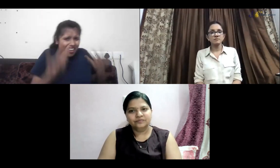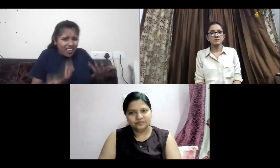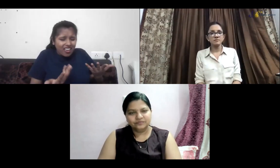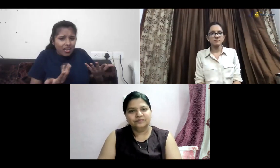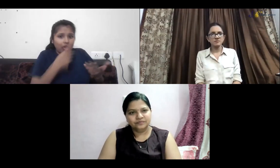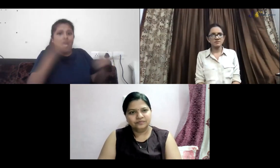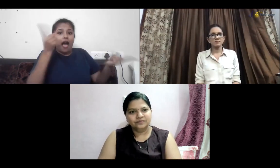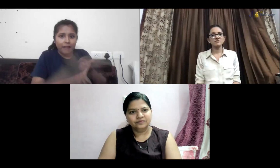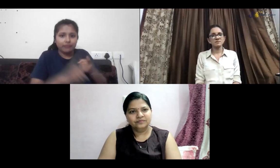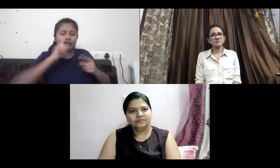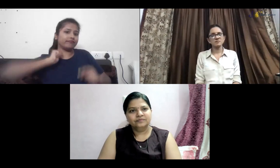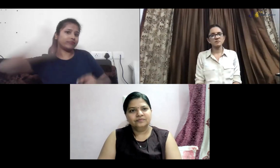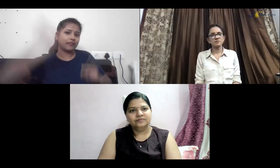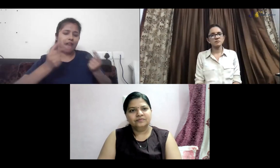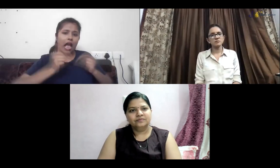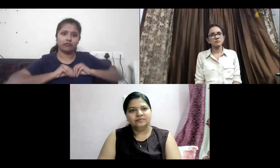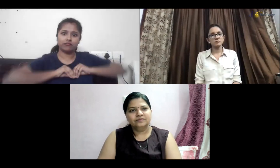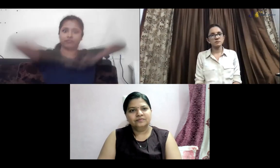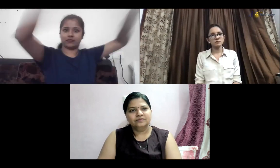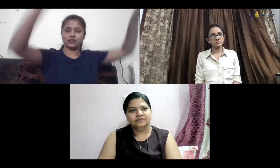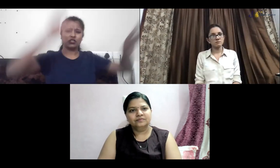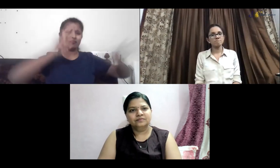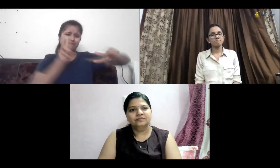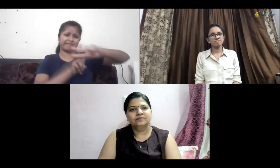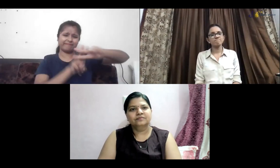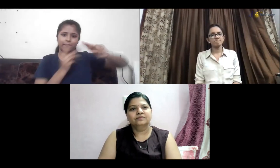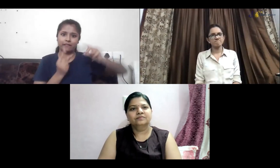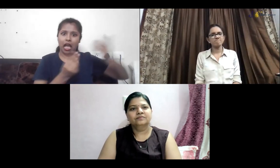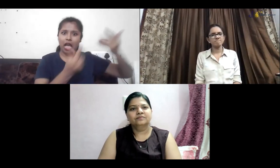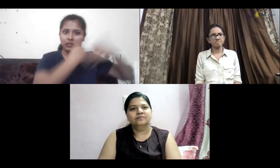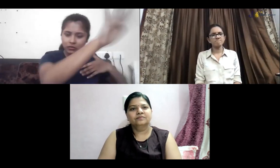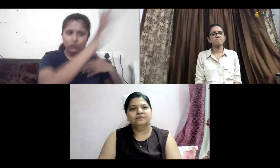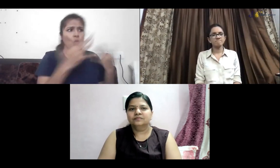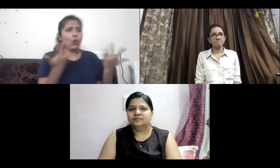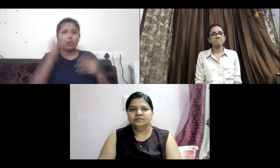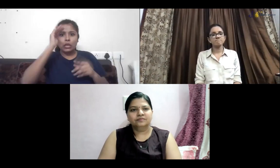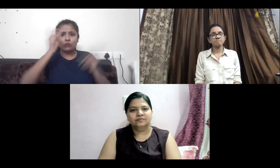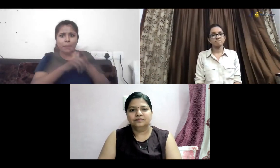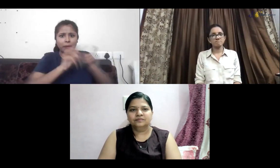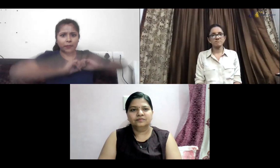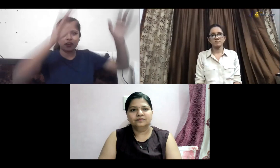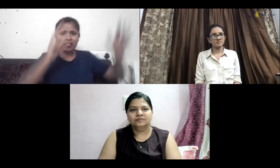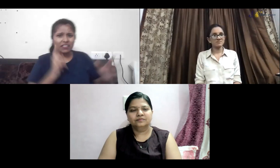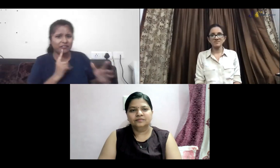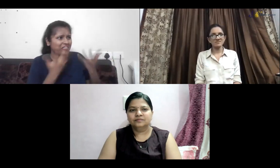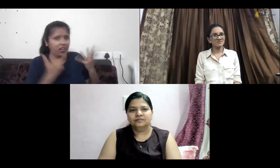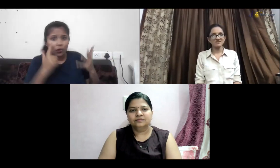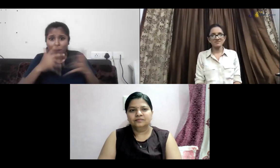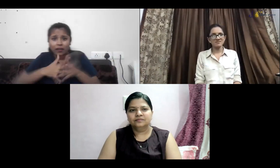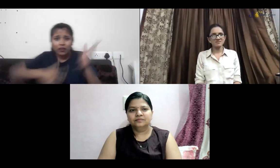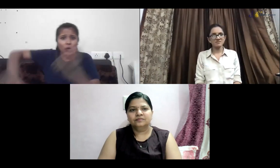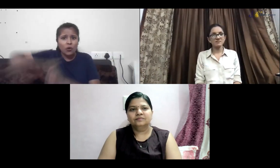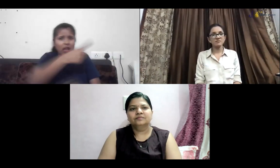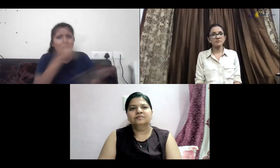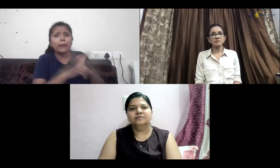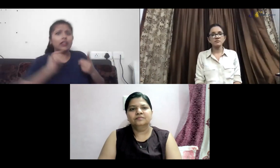Then otherwise, I will. You will be out from this house. So this is kind of lots of things is happening with them. In